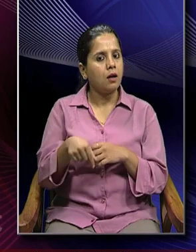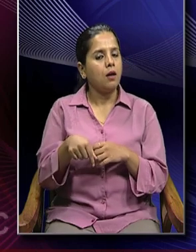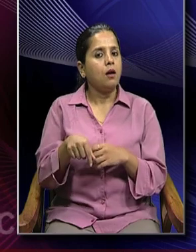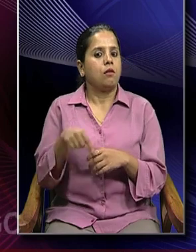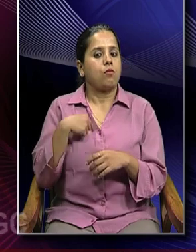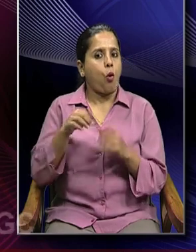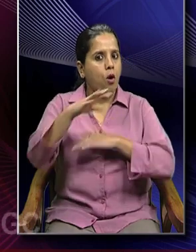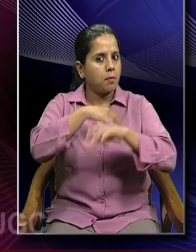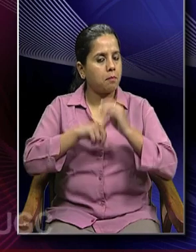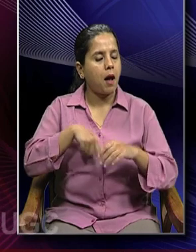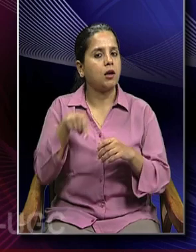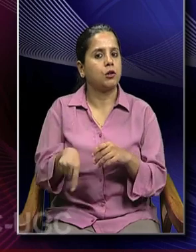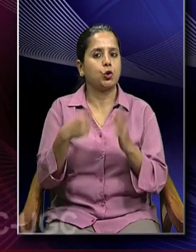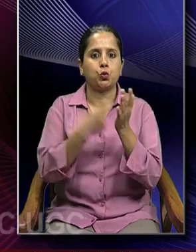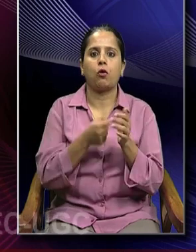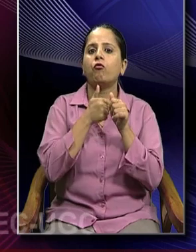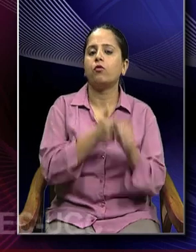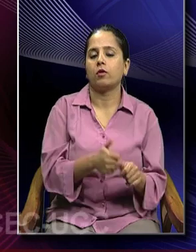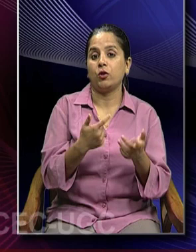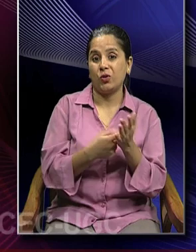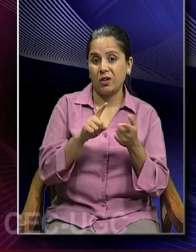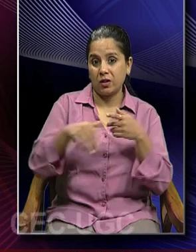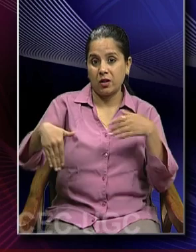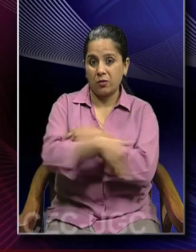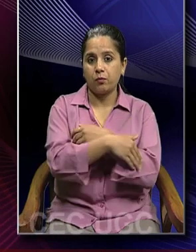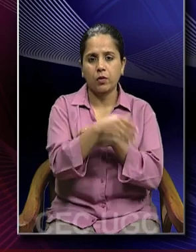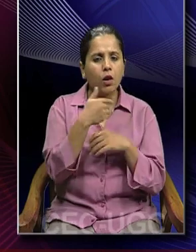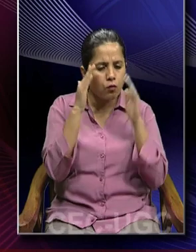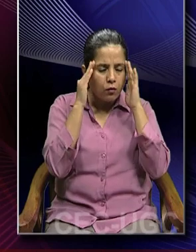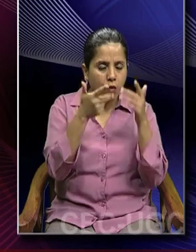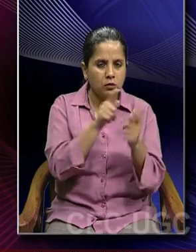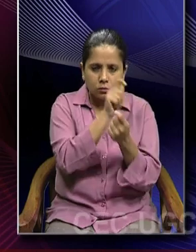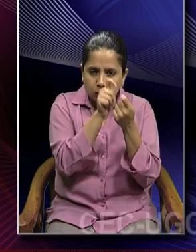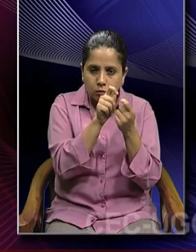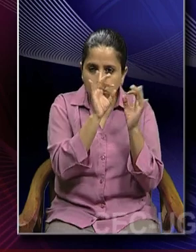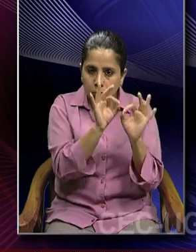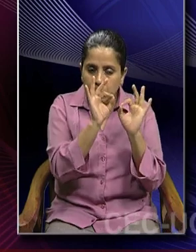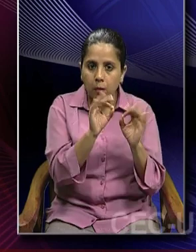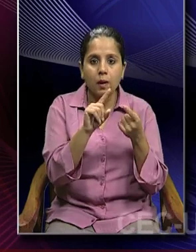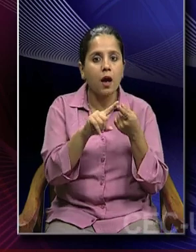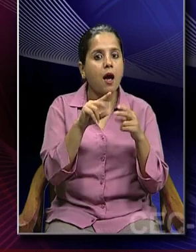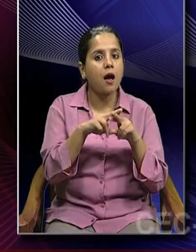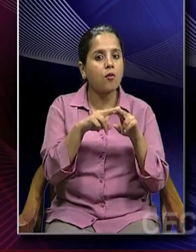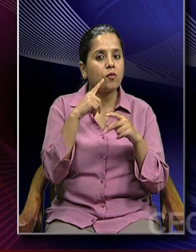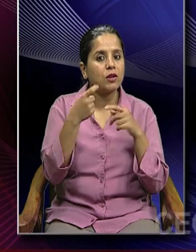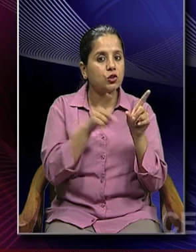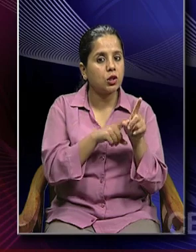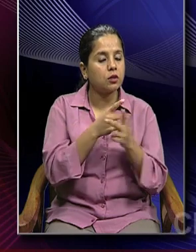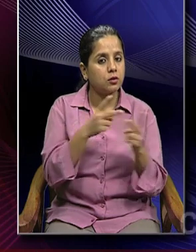based. So, in re-engineering, the focus is on efficiency. We have to ensure that efficiently this